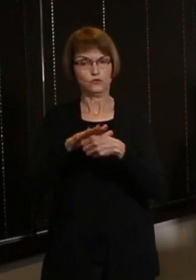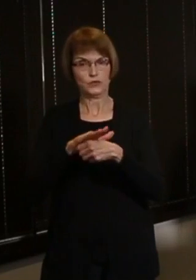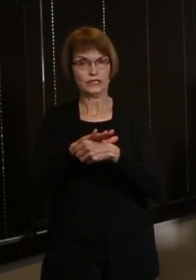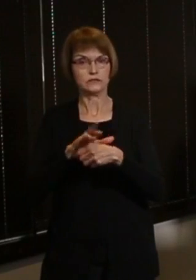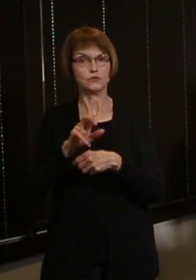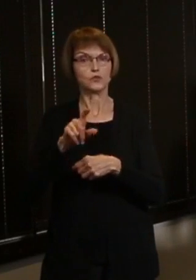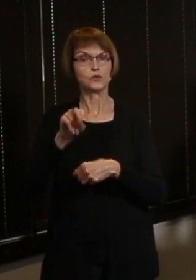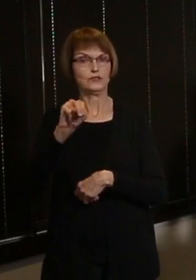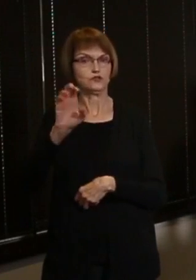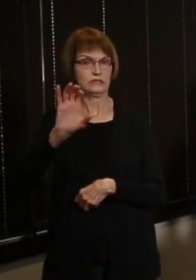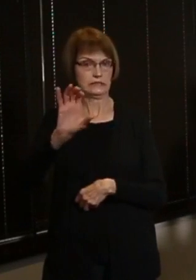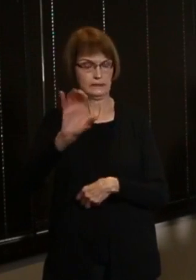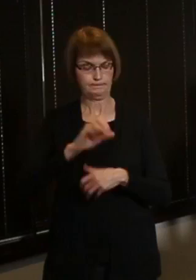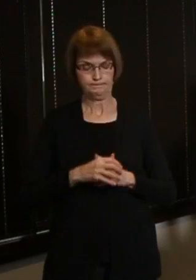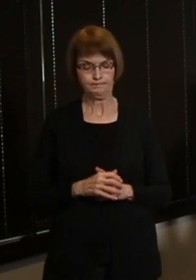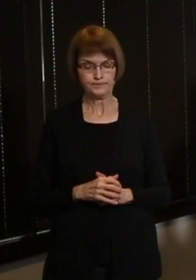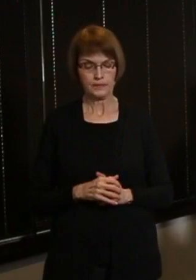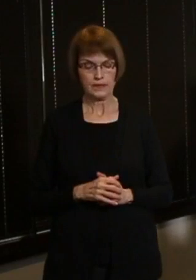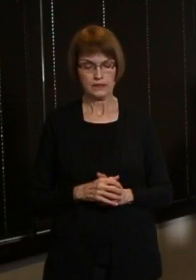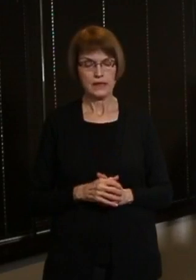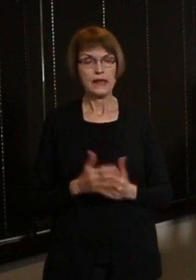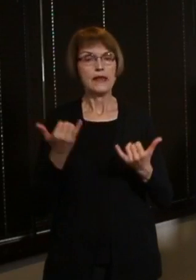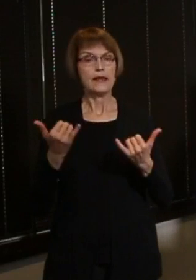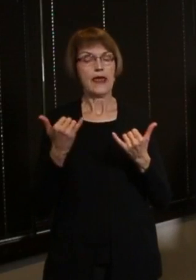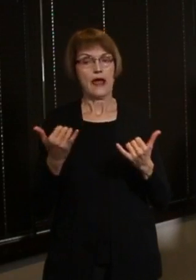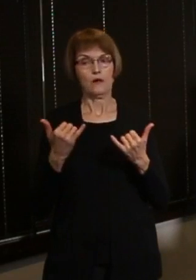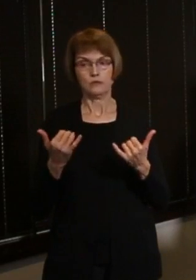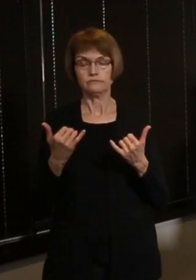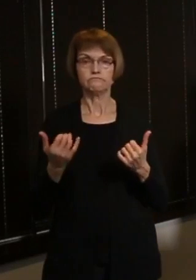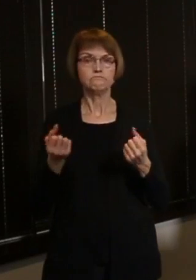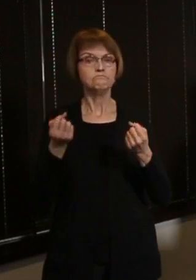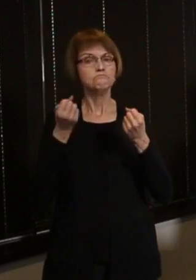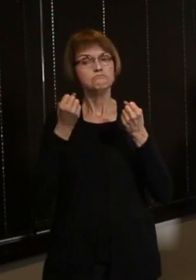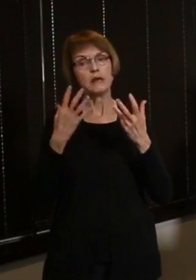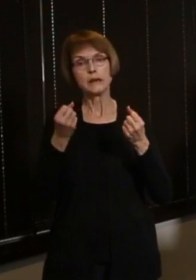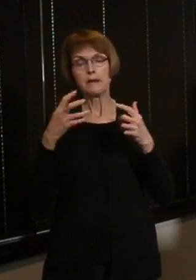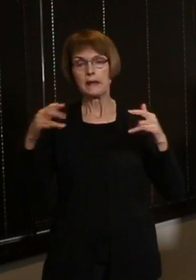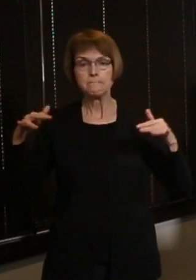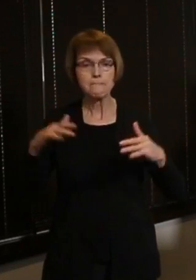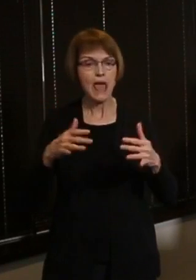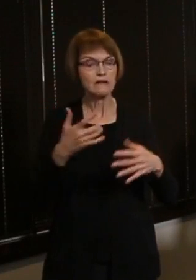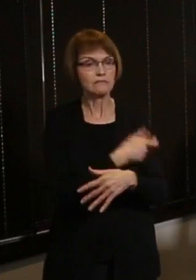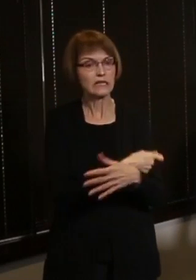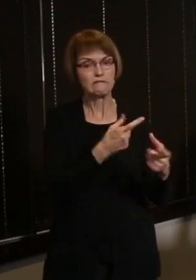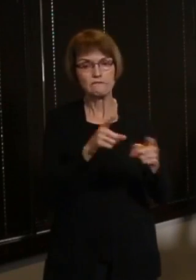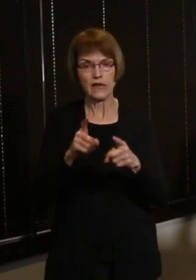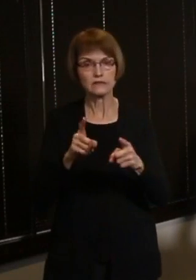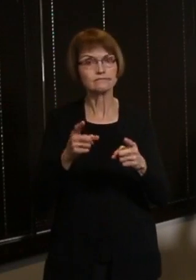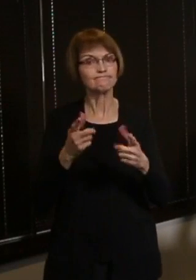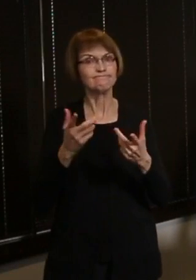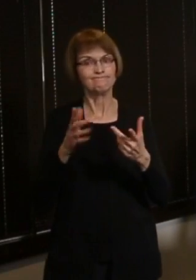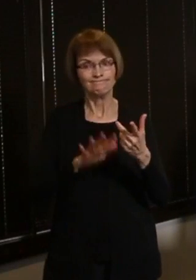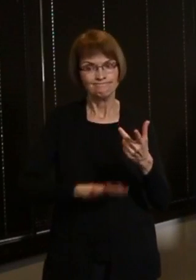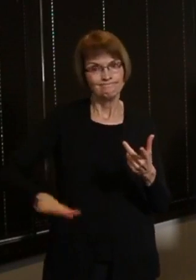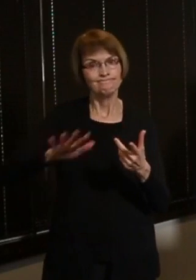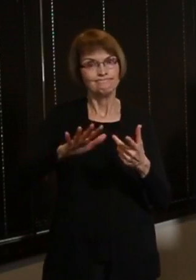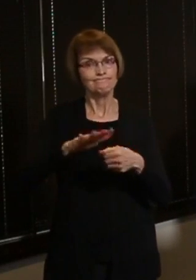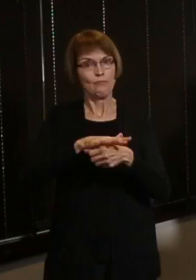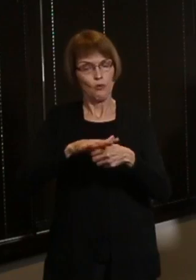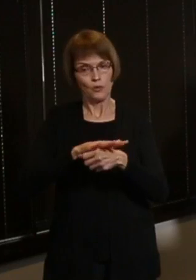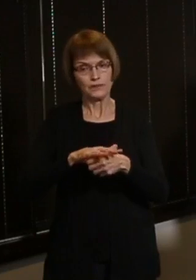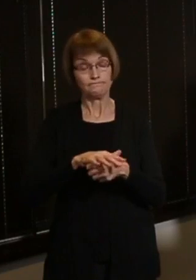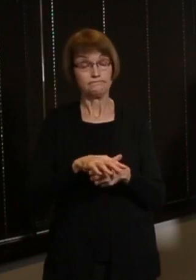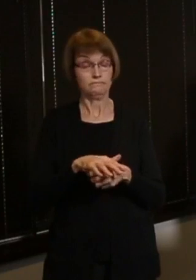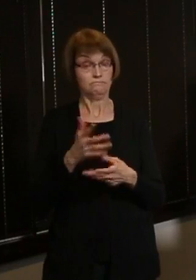C. Now, there's many mass vaccination events occurring throughout the region as well. And so as we